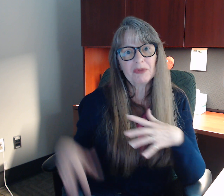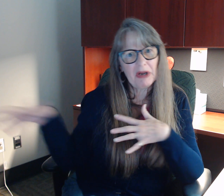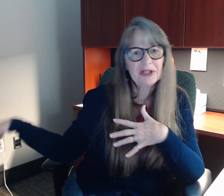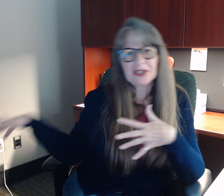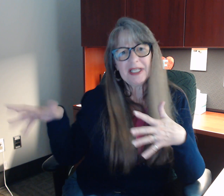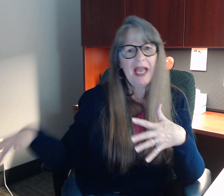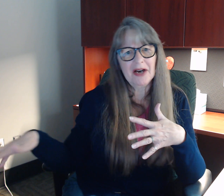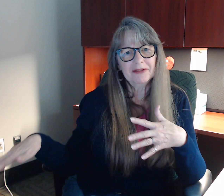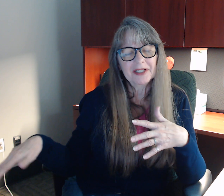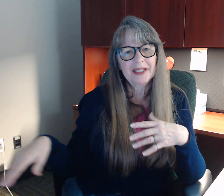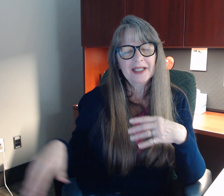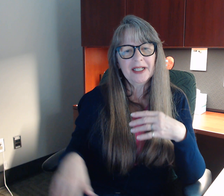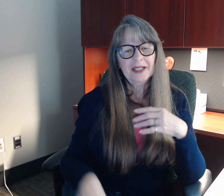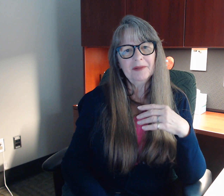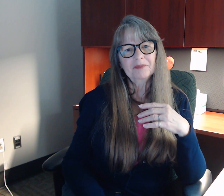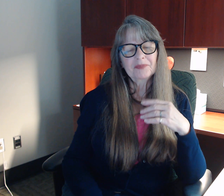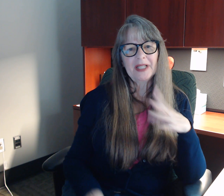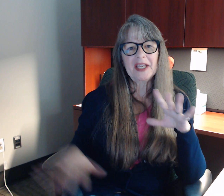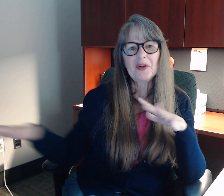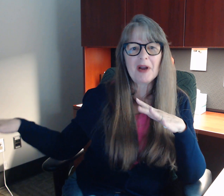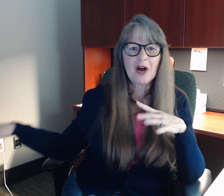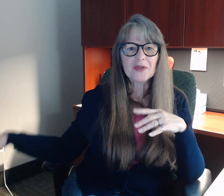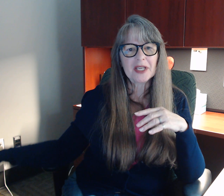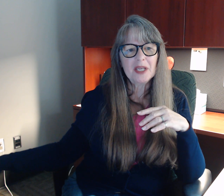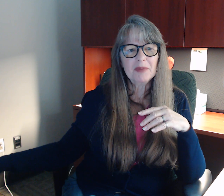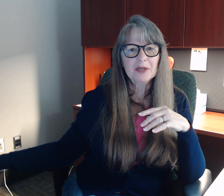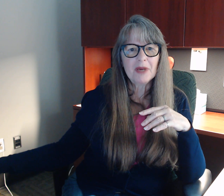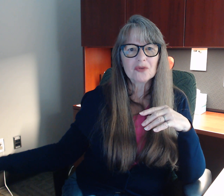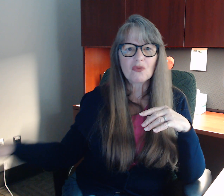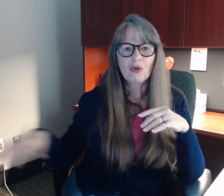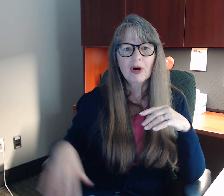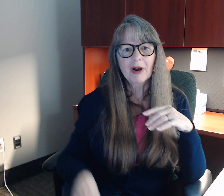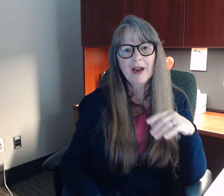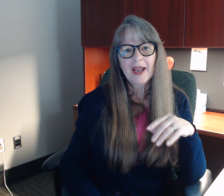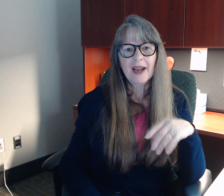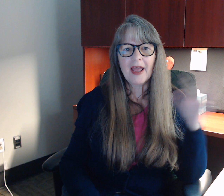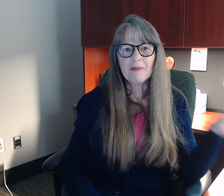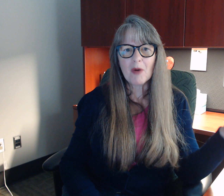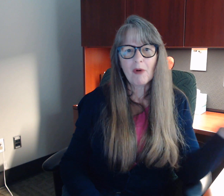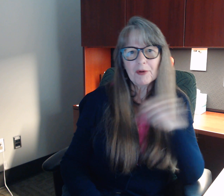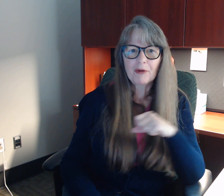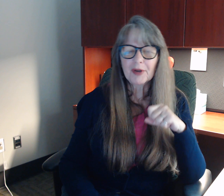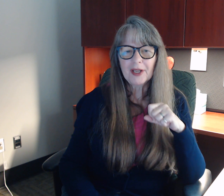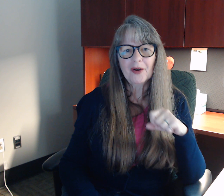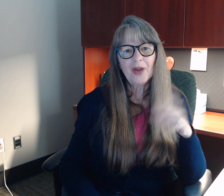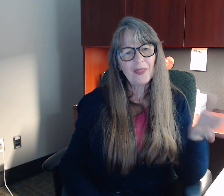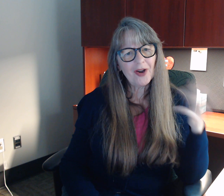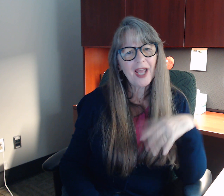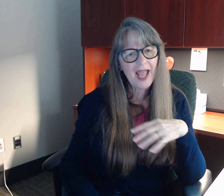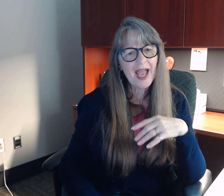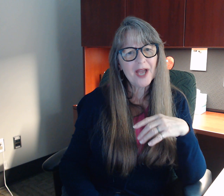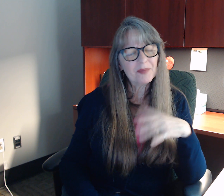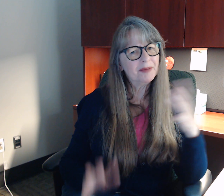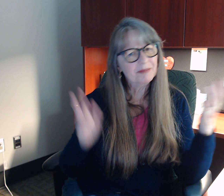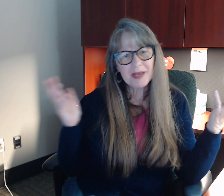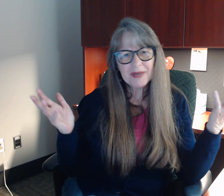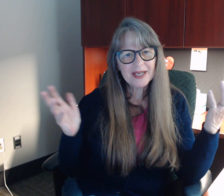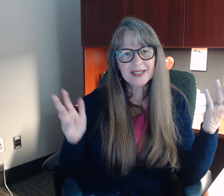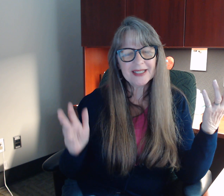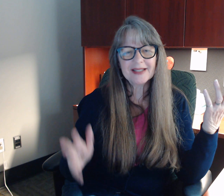took it out. Like here in my office, I keep it in my drawer, and I have my water over here, and I thought I had, but maybe I didn't.